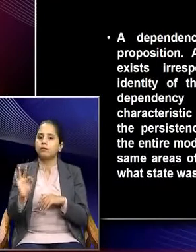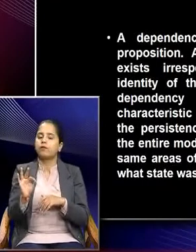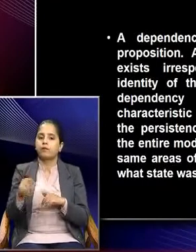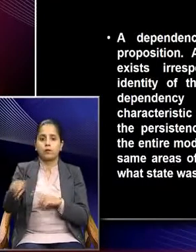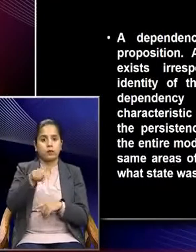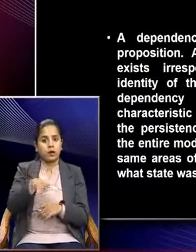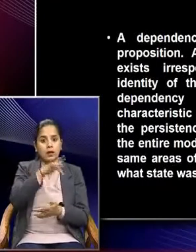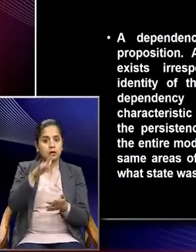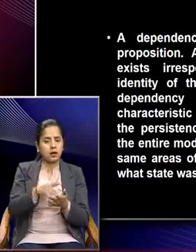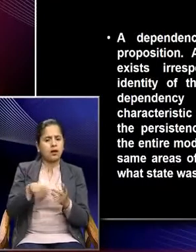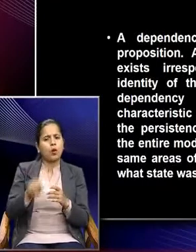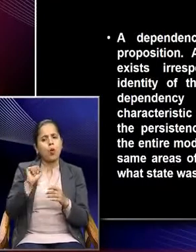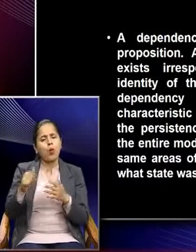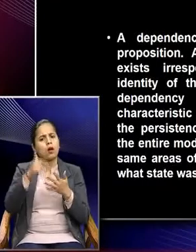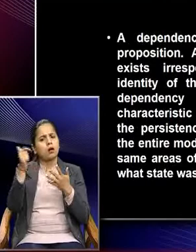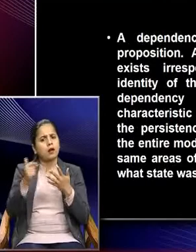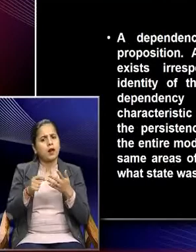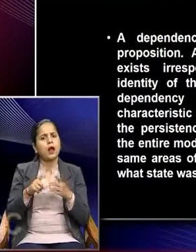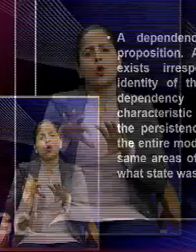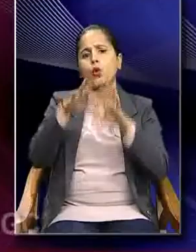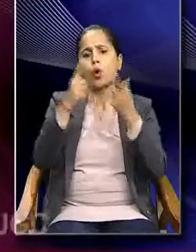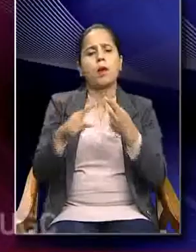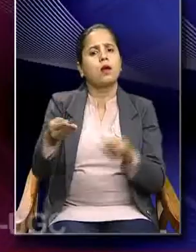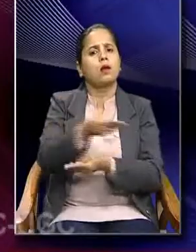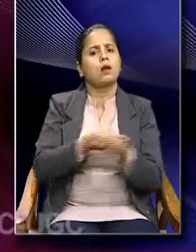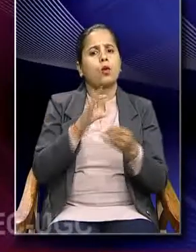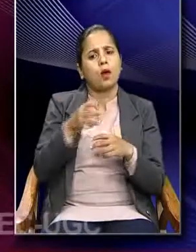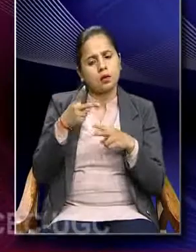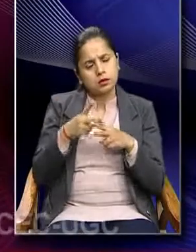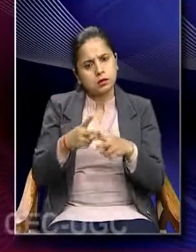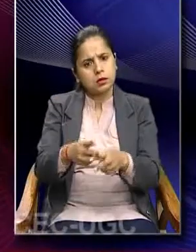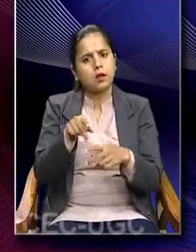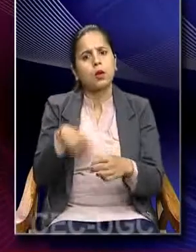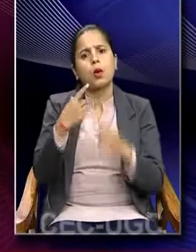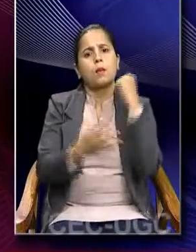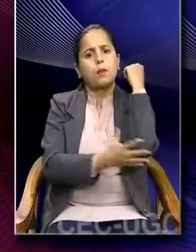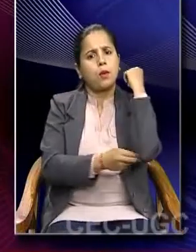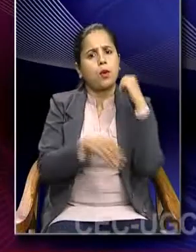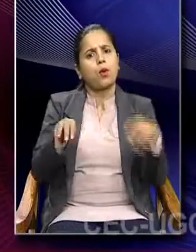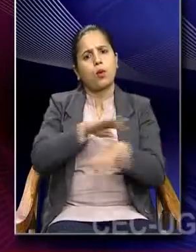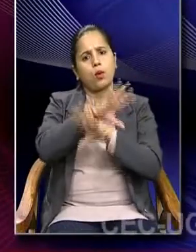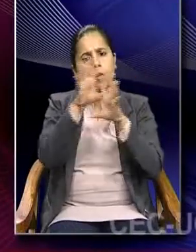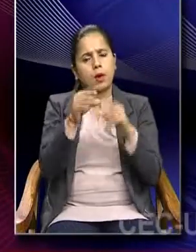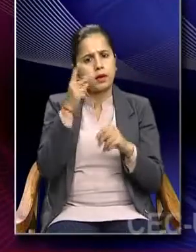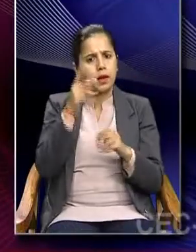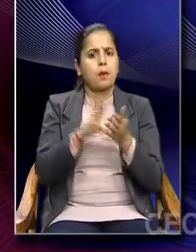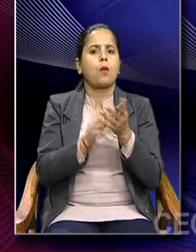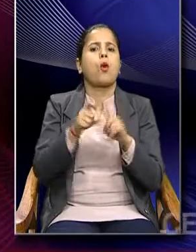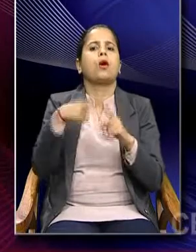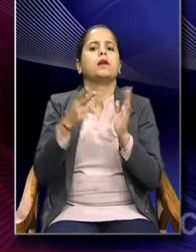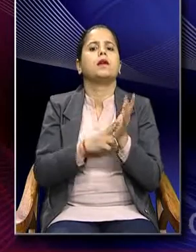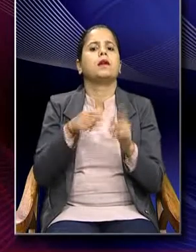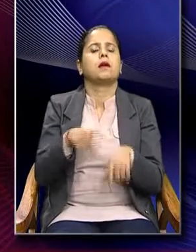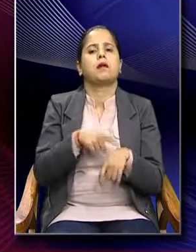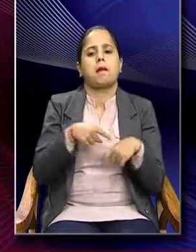central characteristics of the global economy is the persistence of poverty throughout the entire modern period